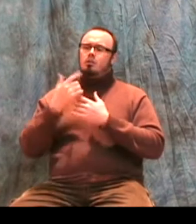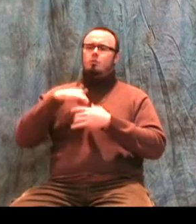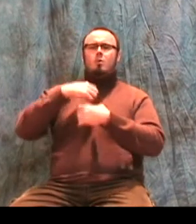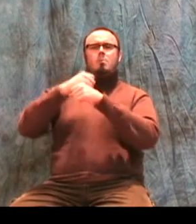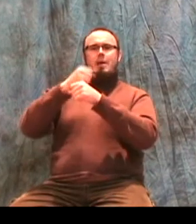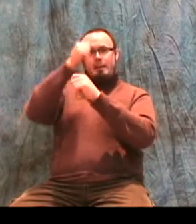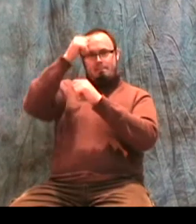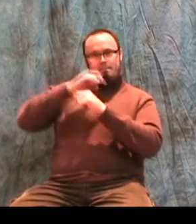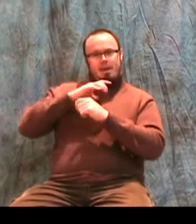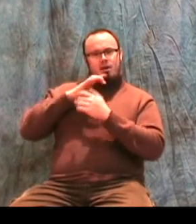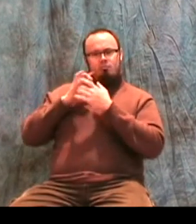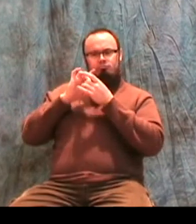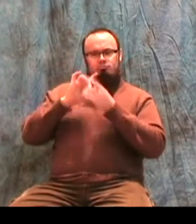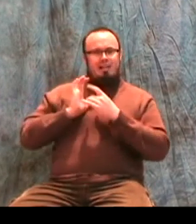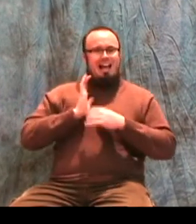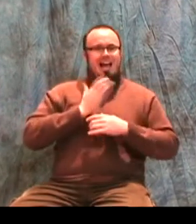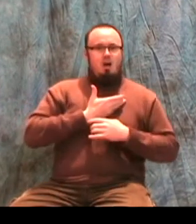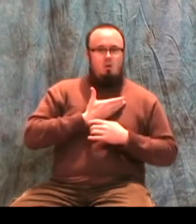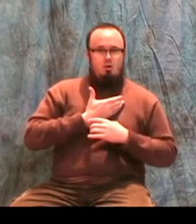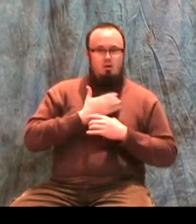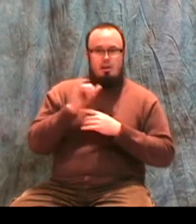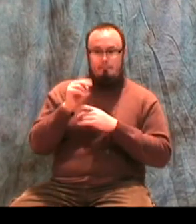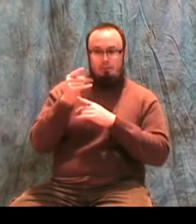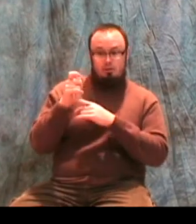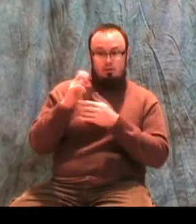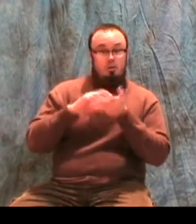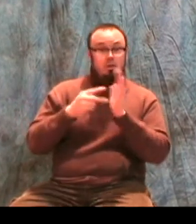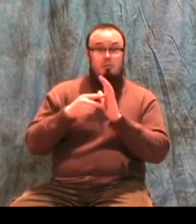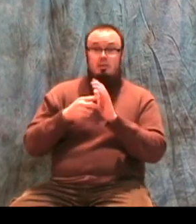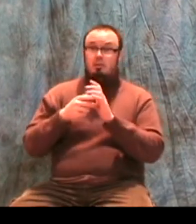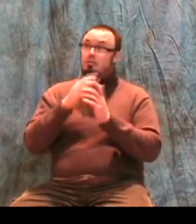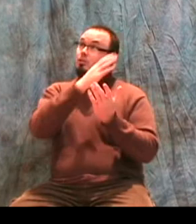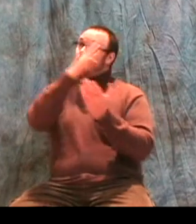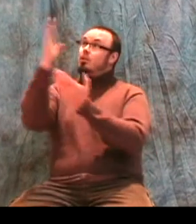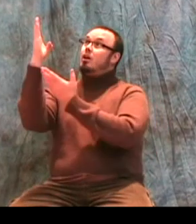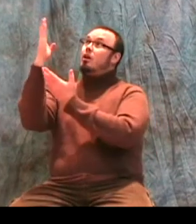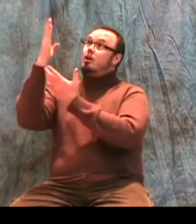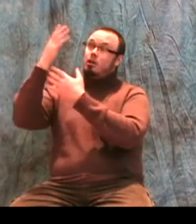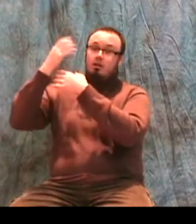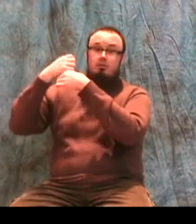God manifests Himself in our world and how the soul manifests itself in the body.